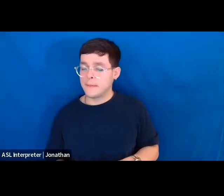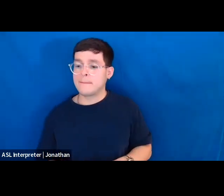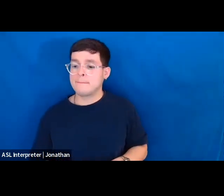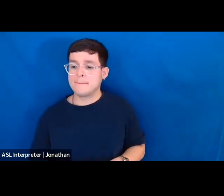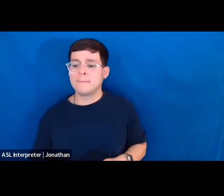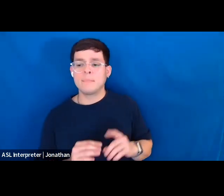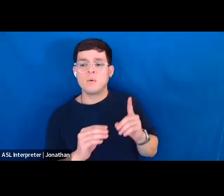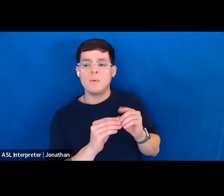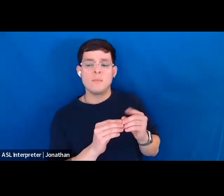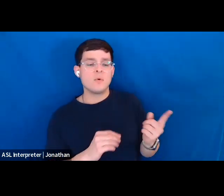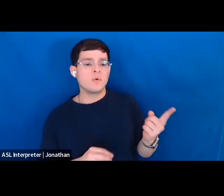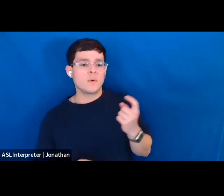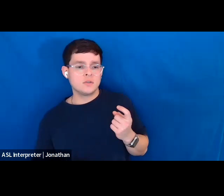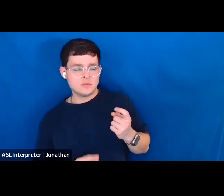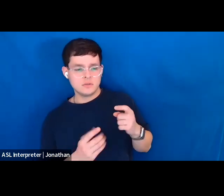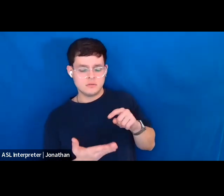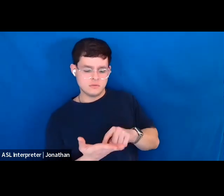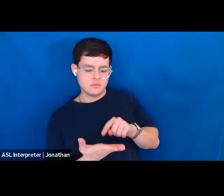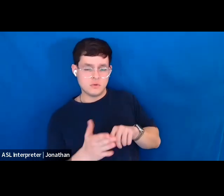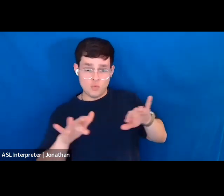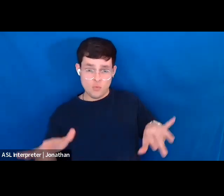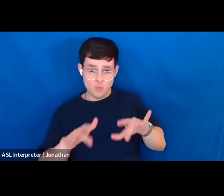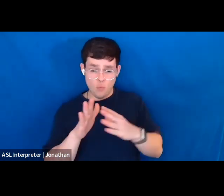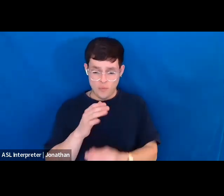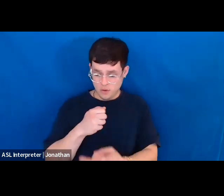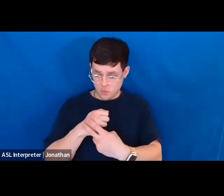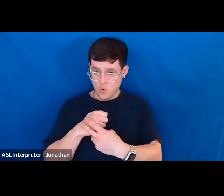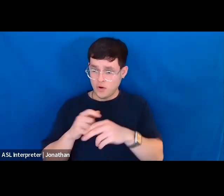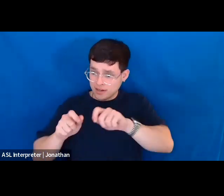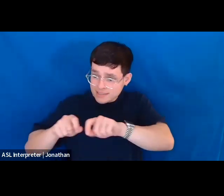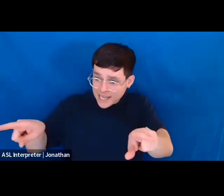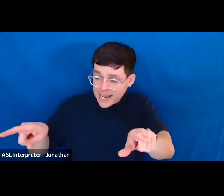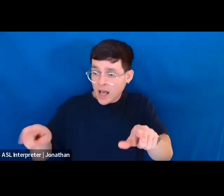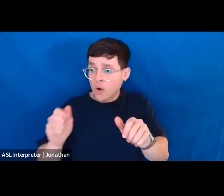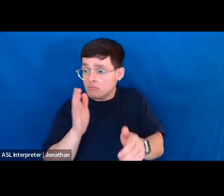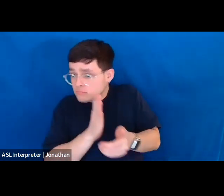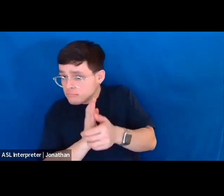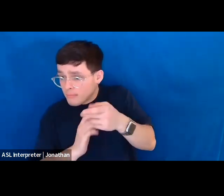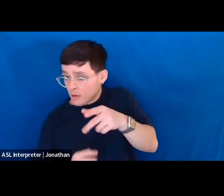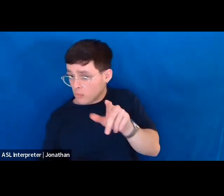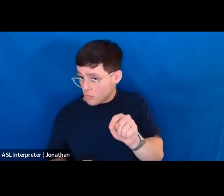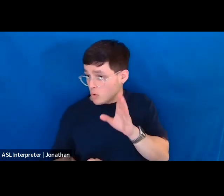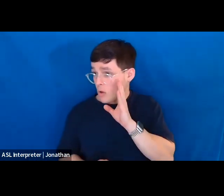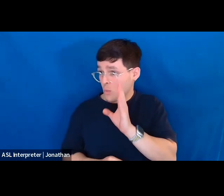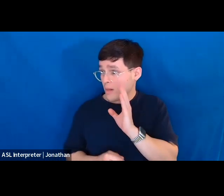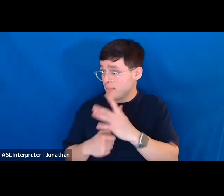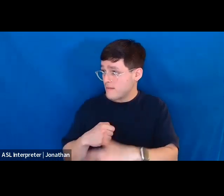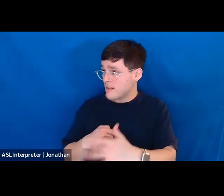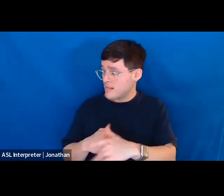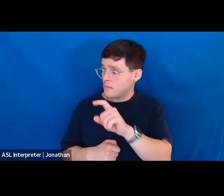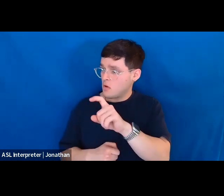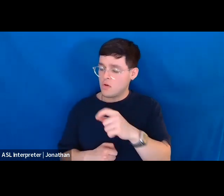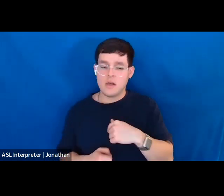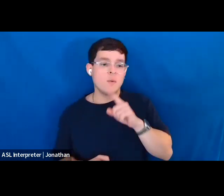another question about whether the recording will be available with the PowerPoint itself as well. And I will